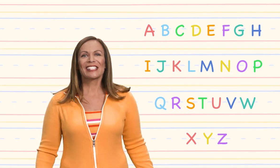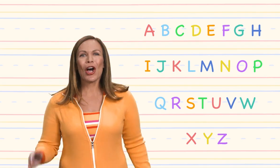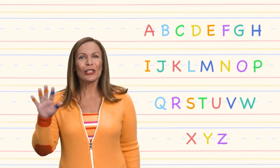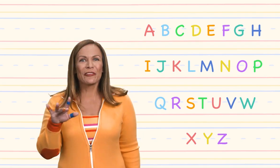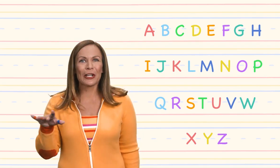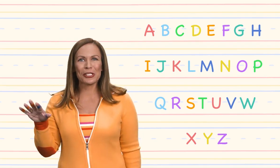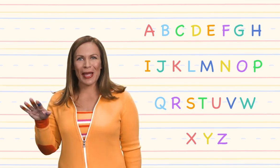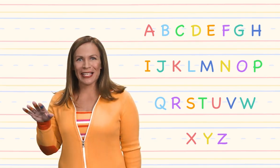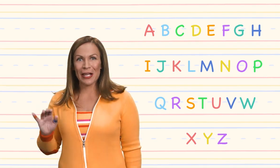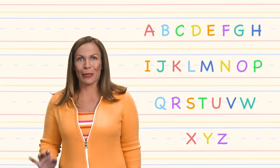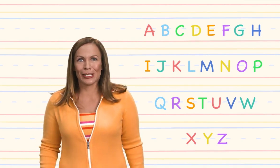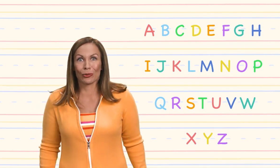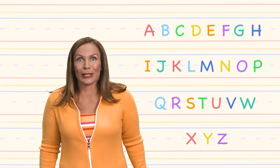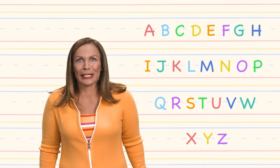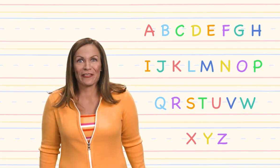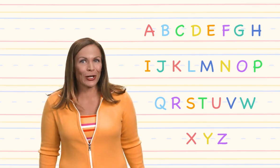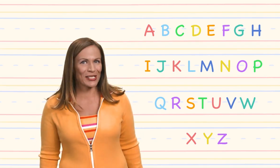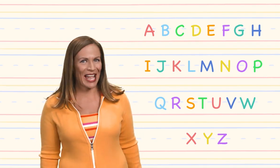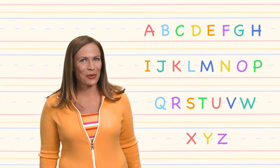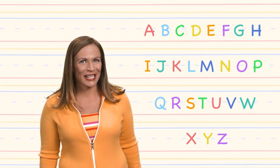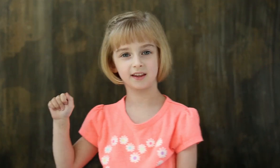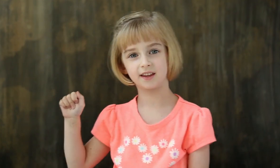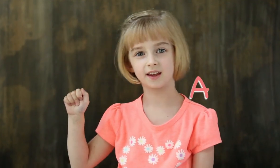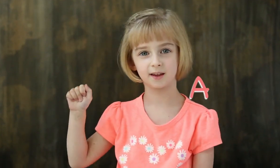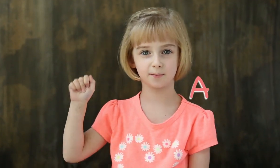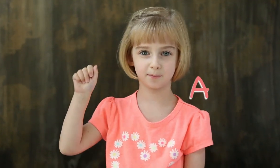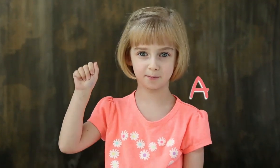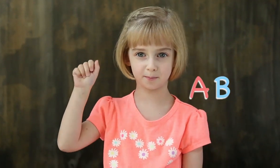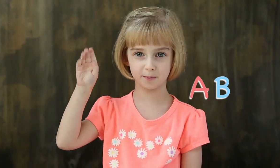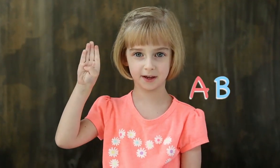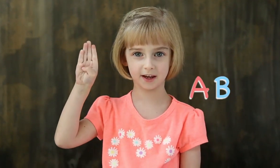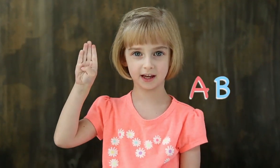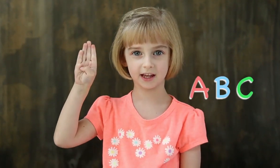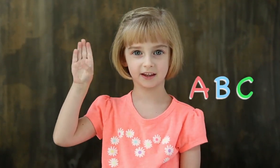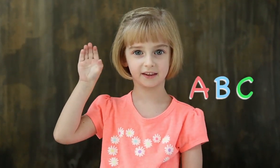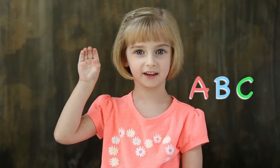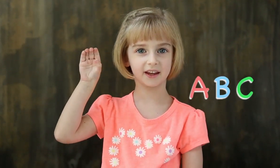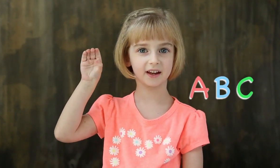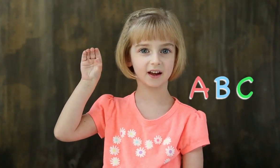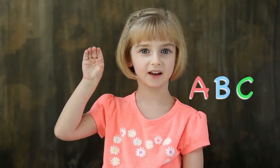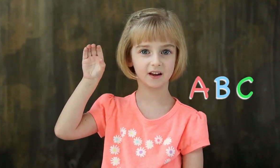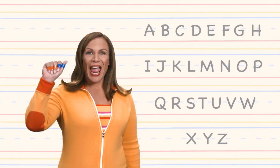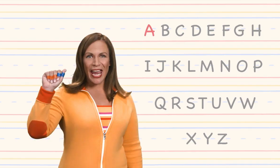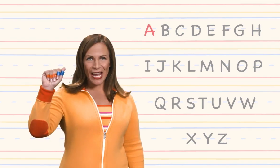It's called finger spelling, but it's really finger sounding. Let's sing the sounds of the alphabet. A,